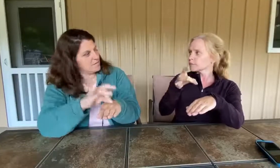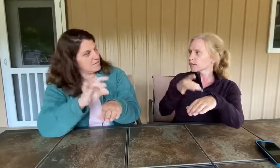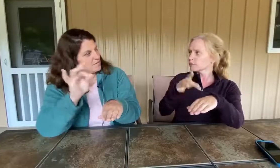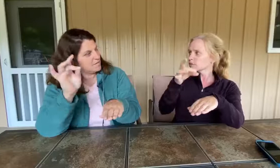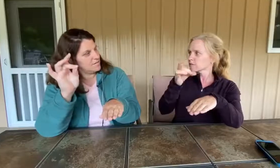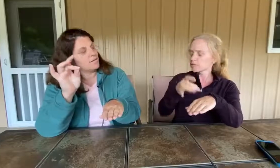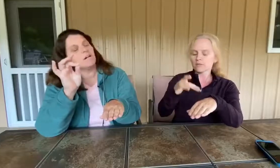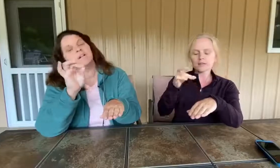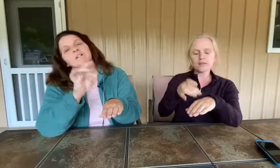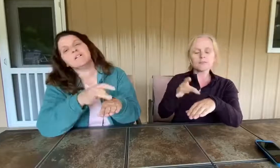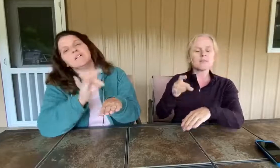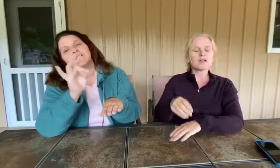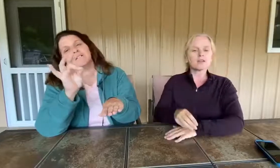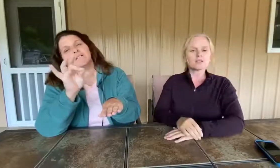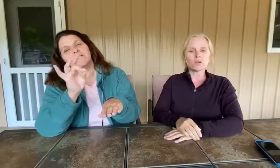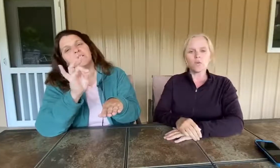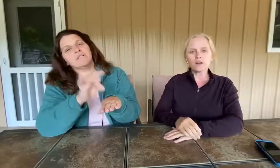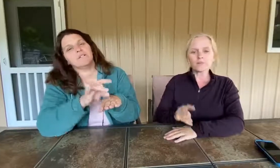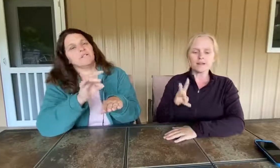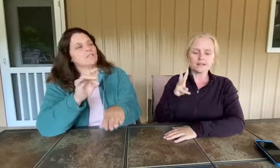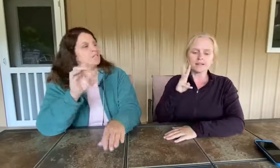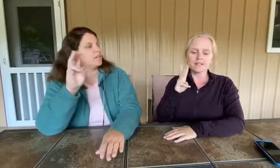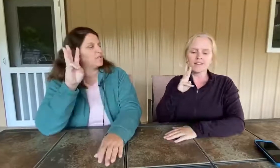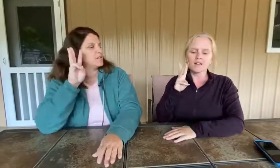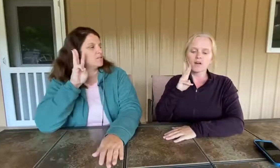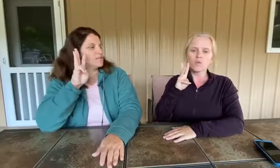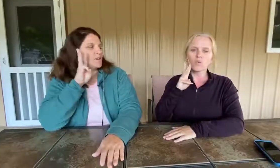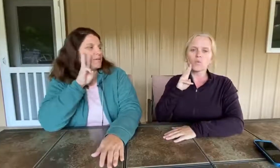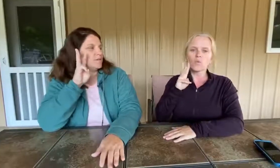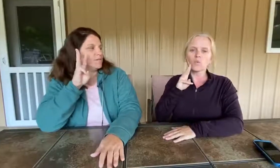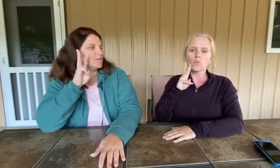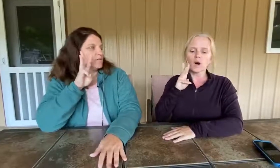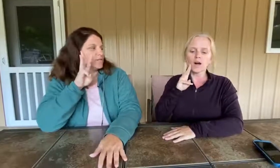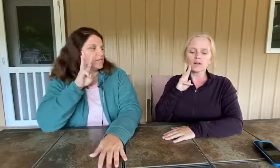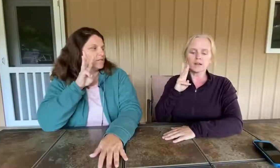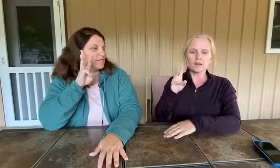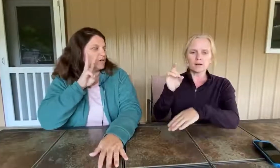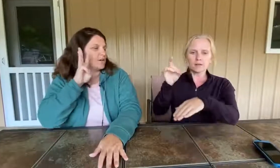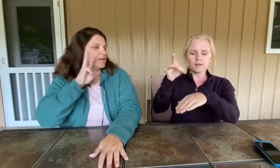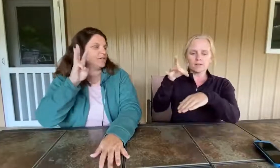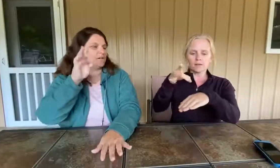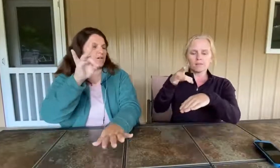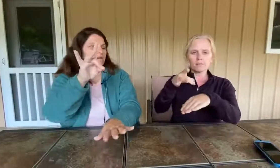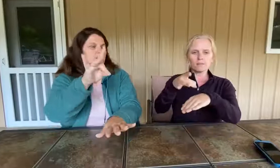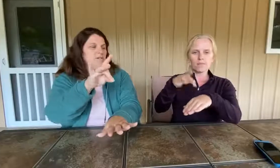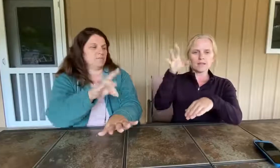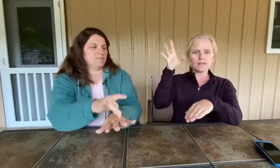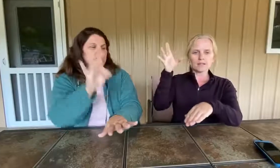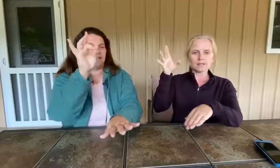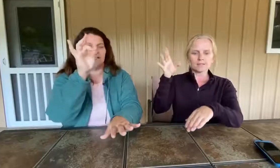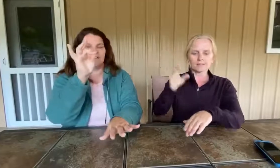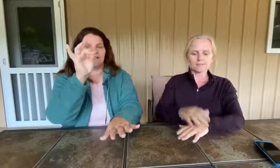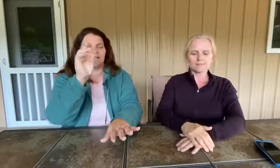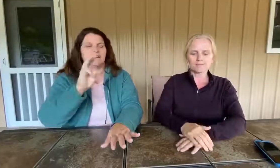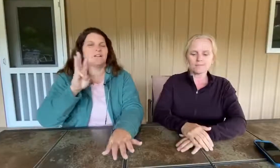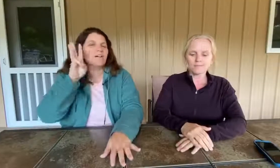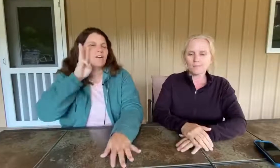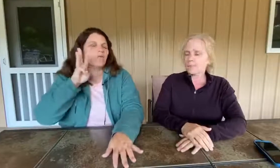Sometimes you flick them. So watermelon, so W, water melon,